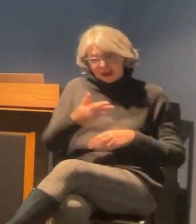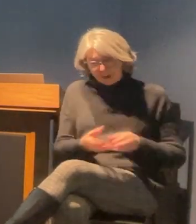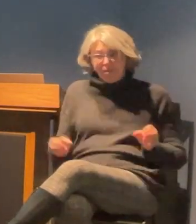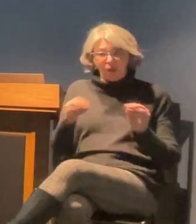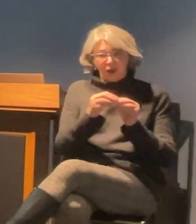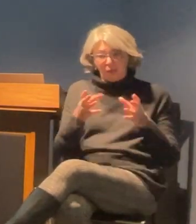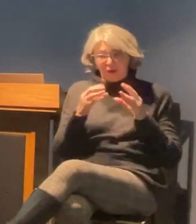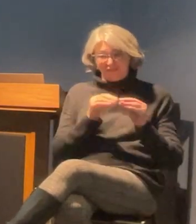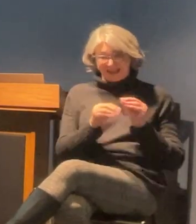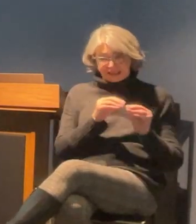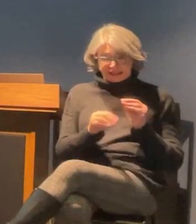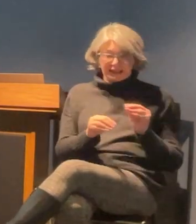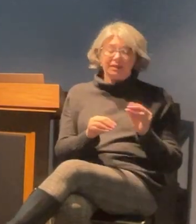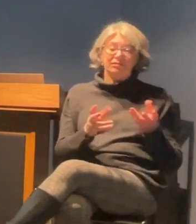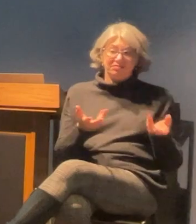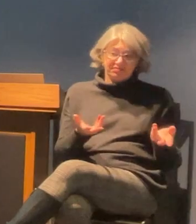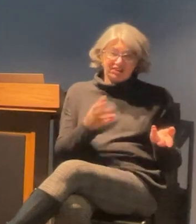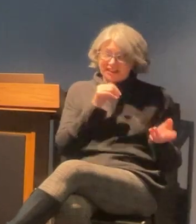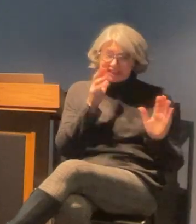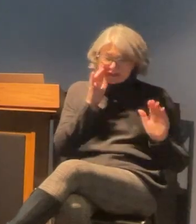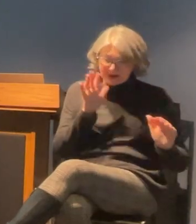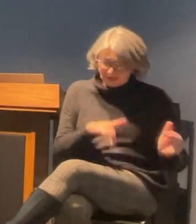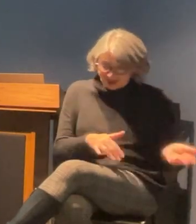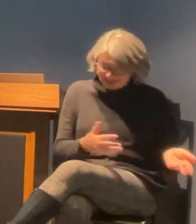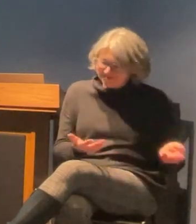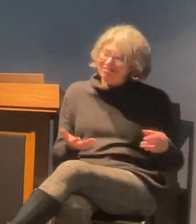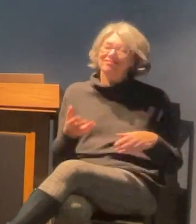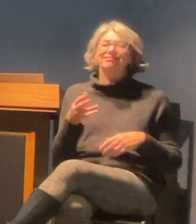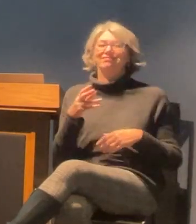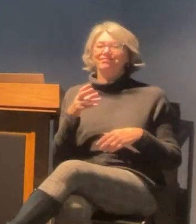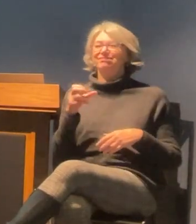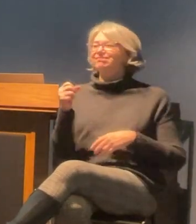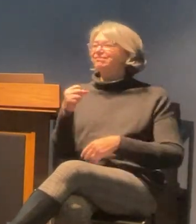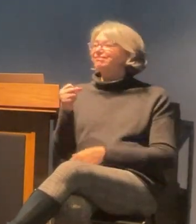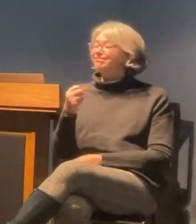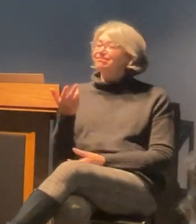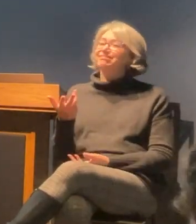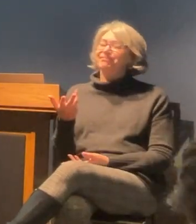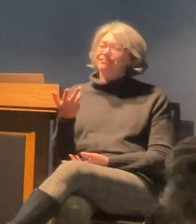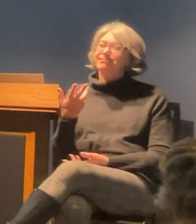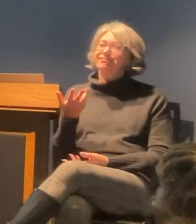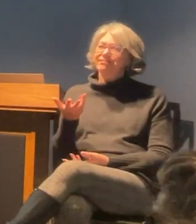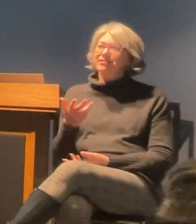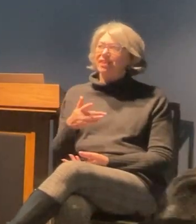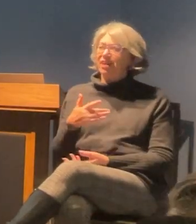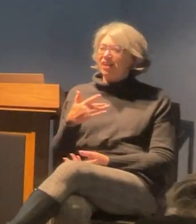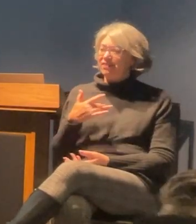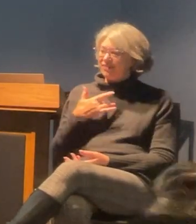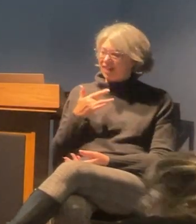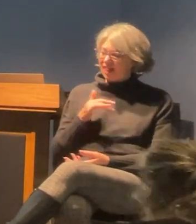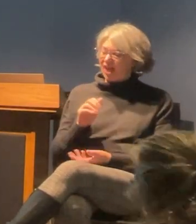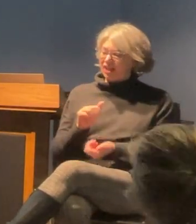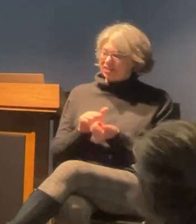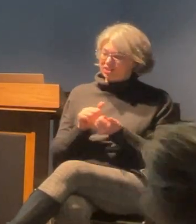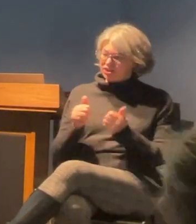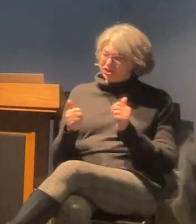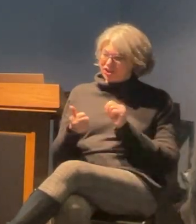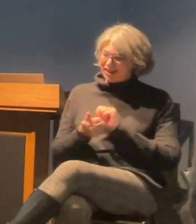fix it. And she didn't expect that. So yeah, we need, I feel like, a change